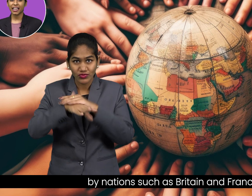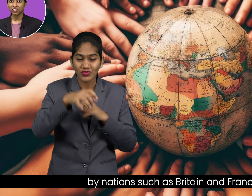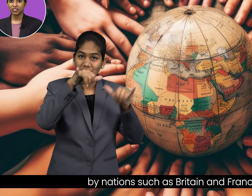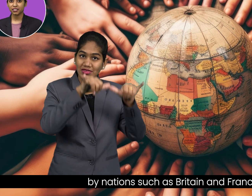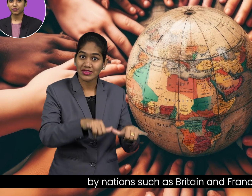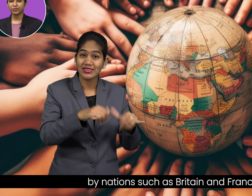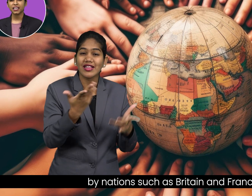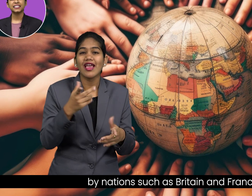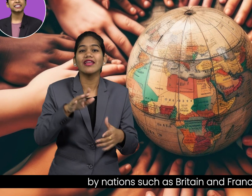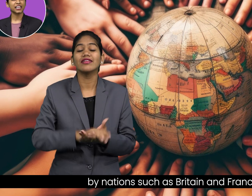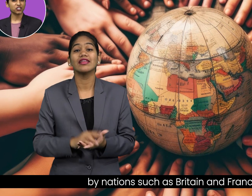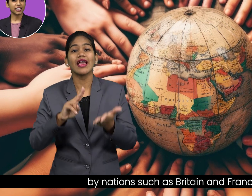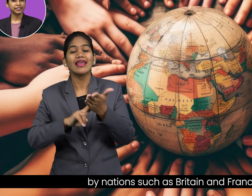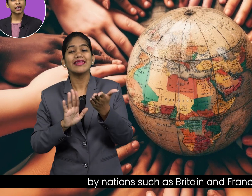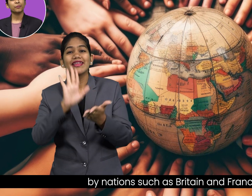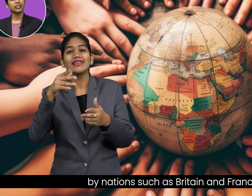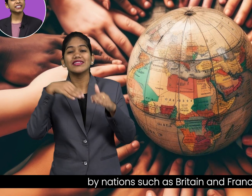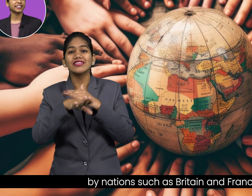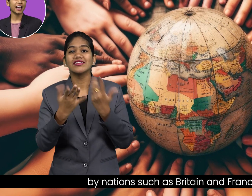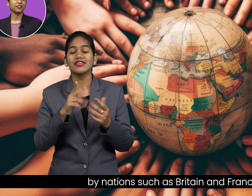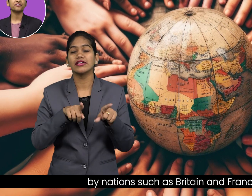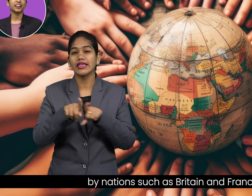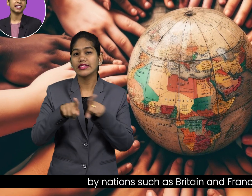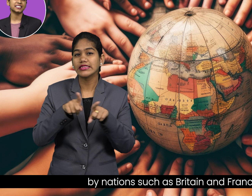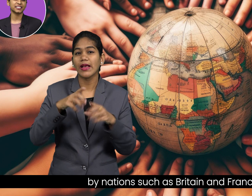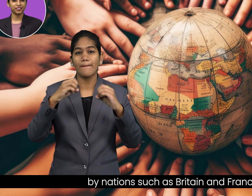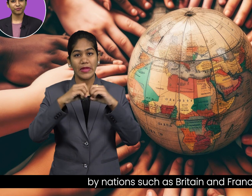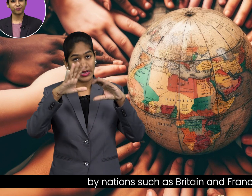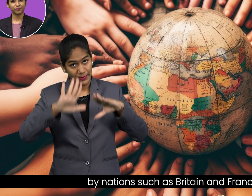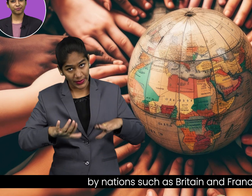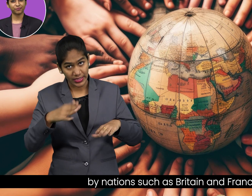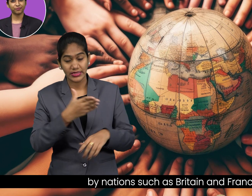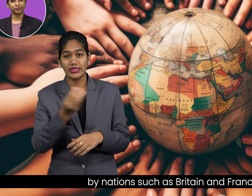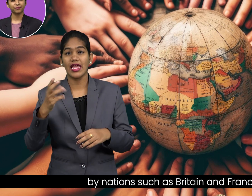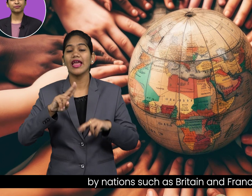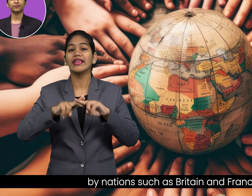by nations such as Britain and France.